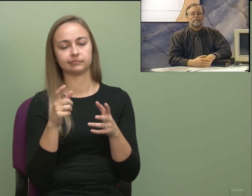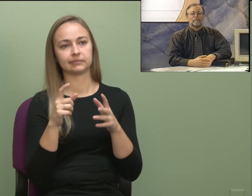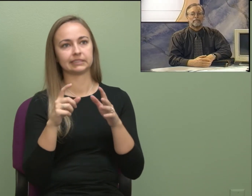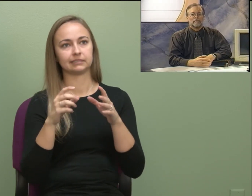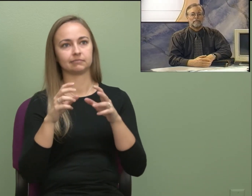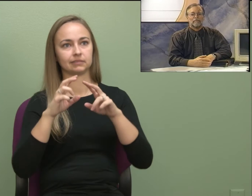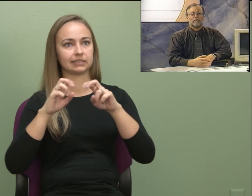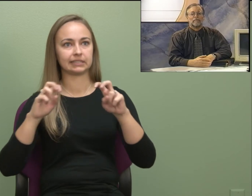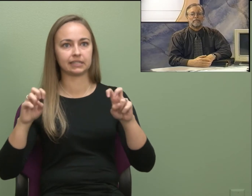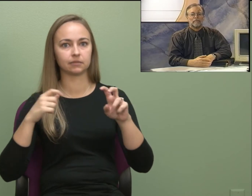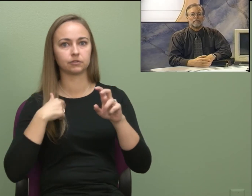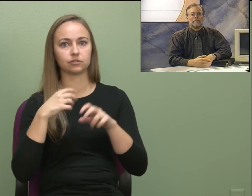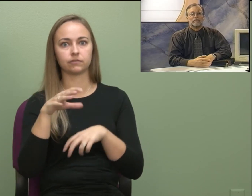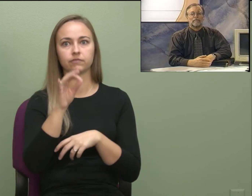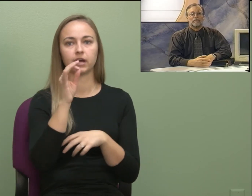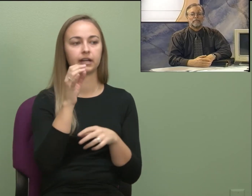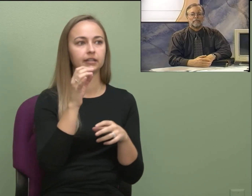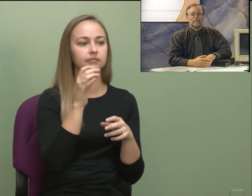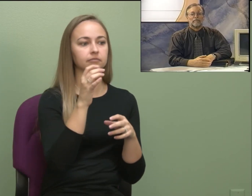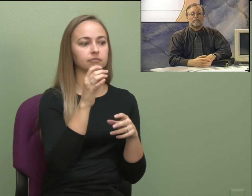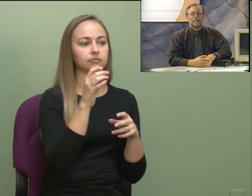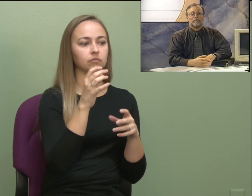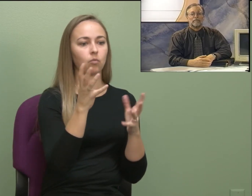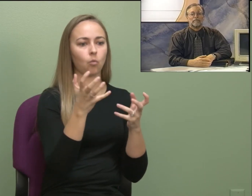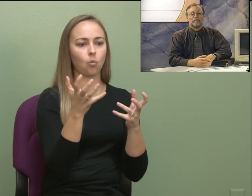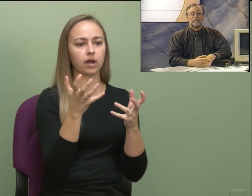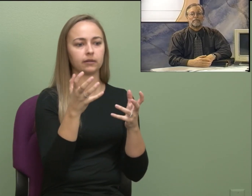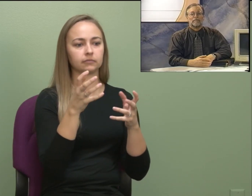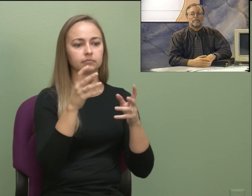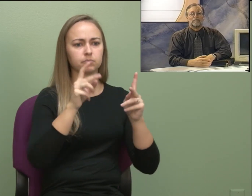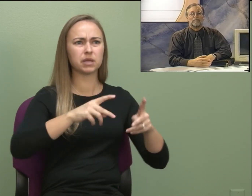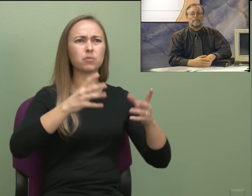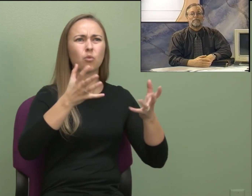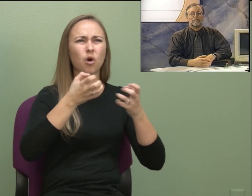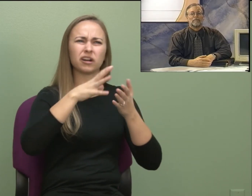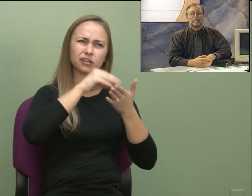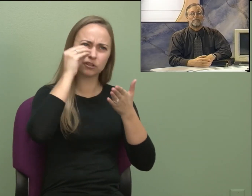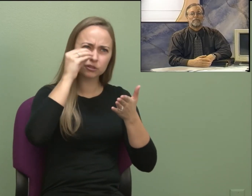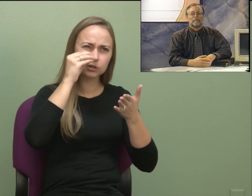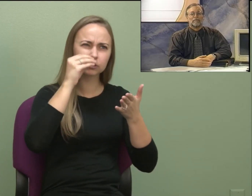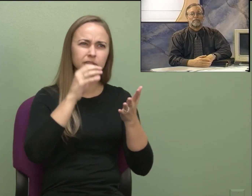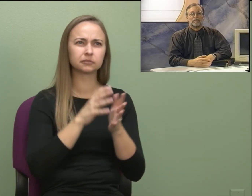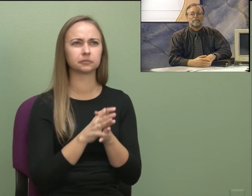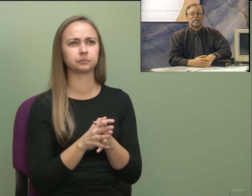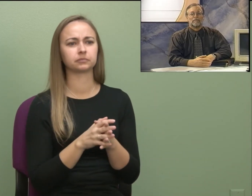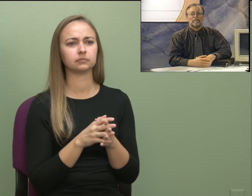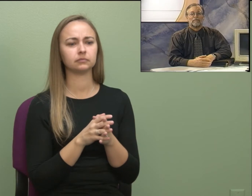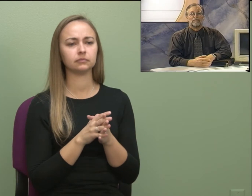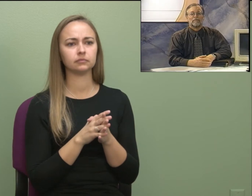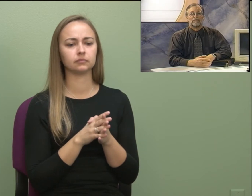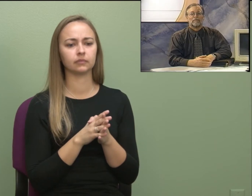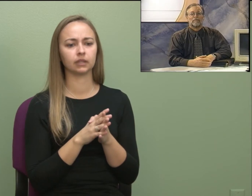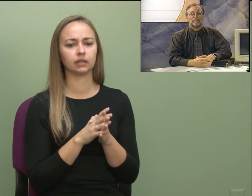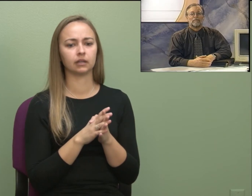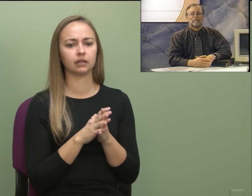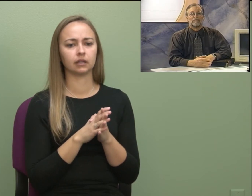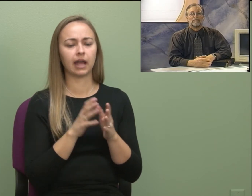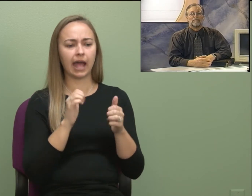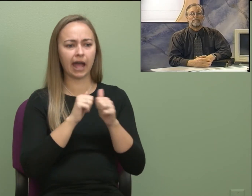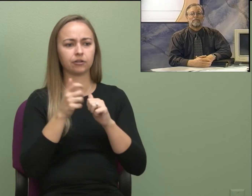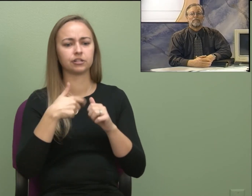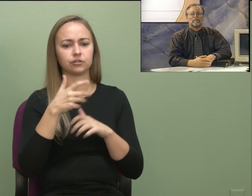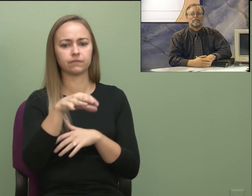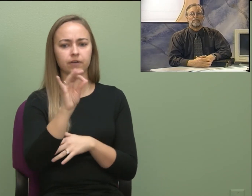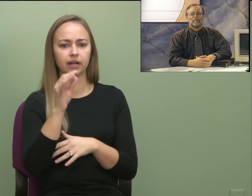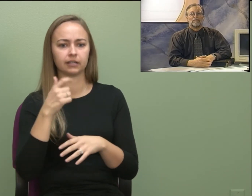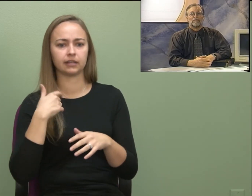did you get the most response? Did you get a better response interviewing in person or online? Or